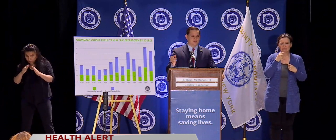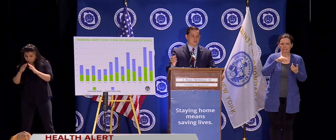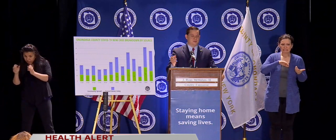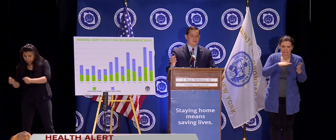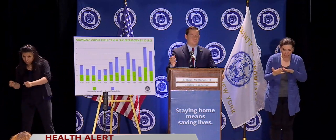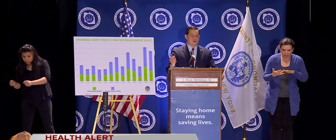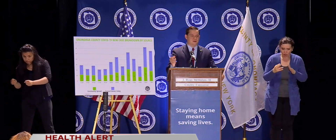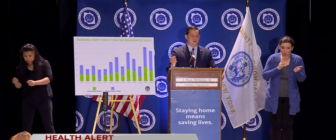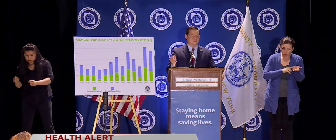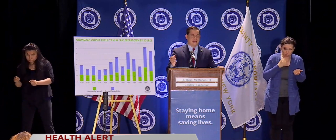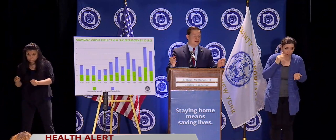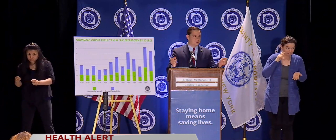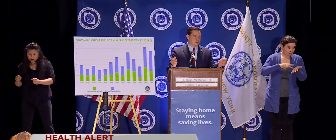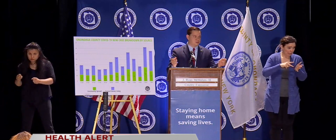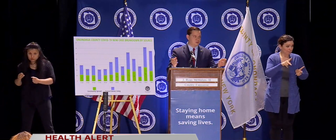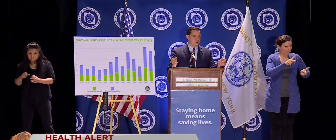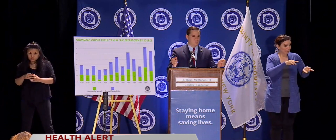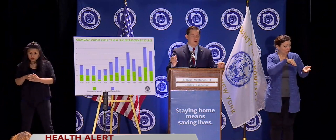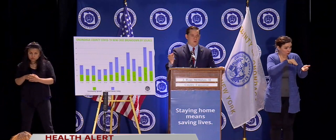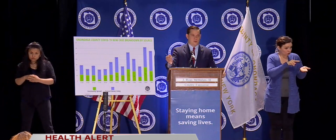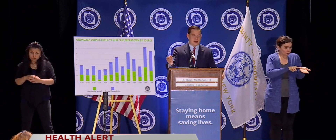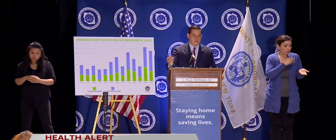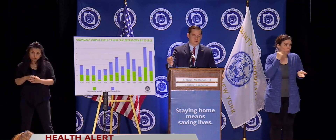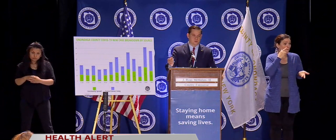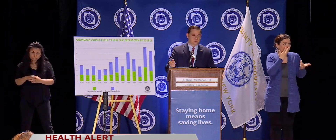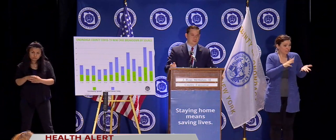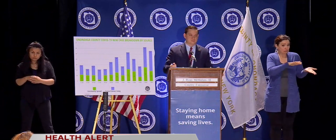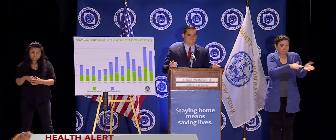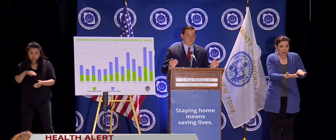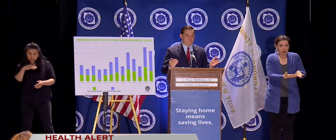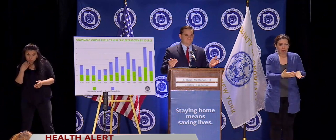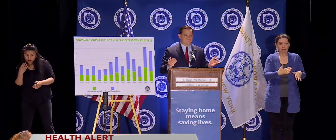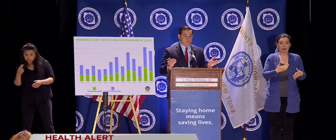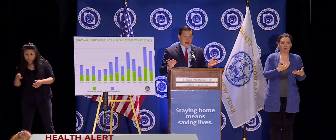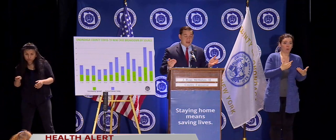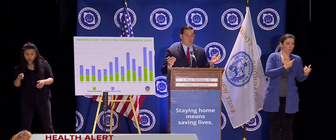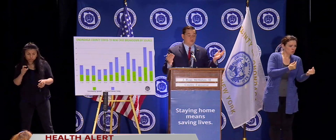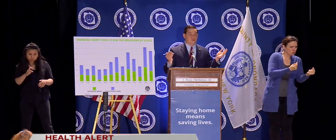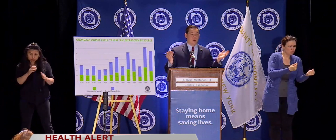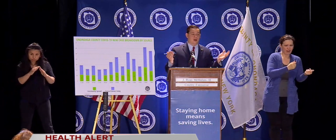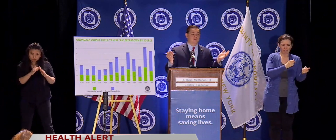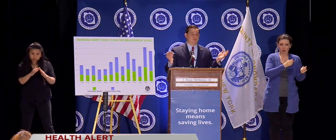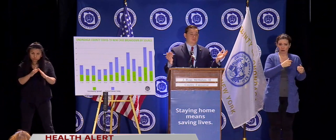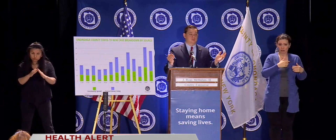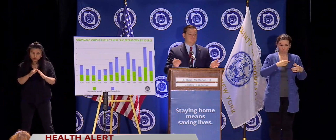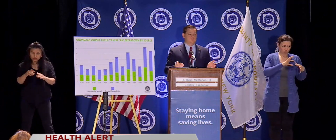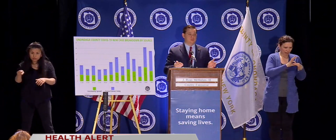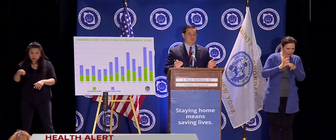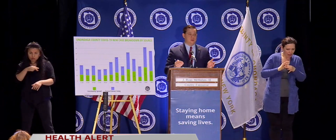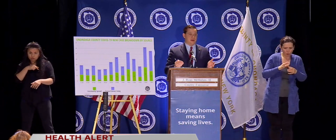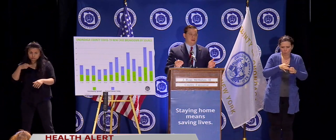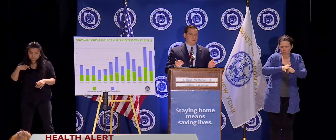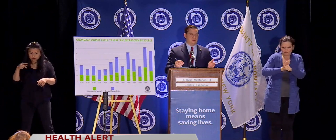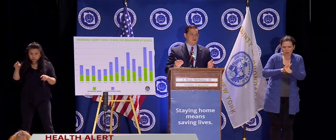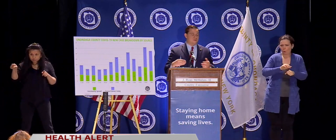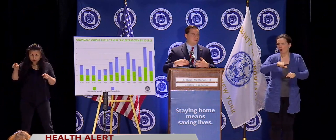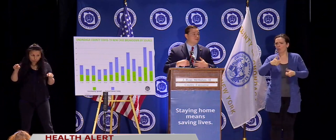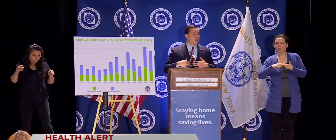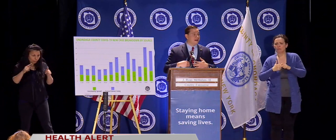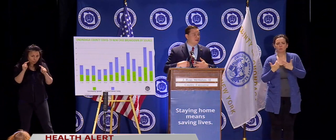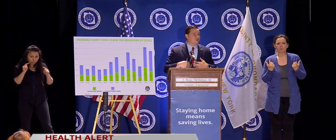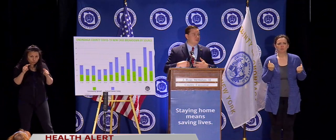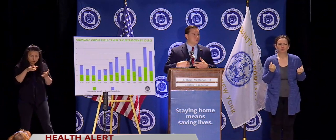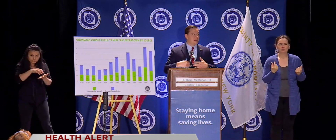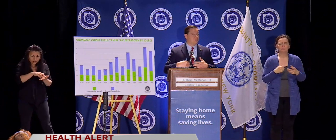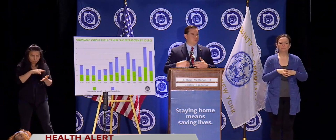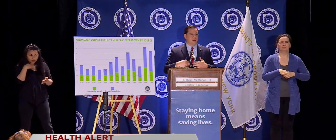it a nursing home death if they died in the nursing home or the hospital? I would have thought that if that was